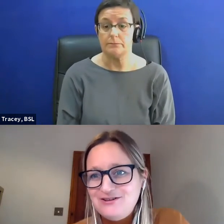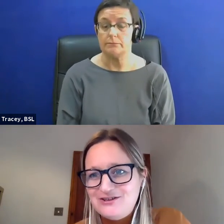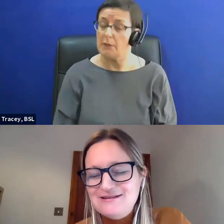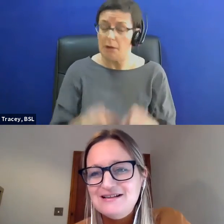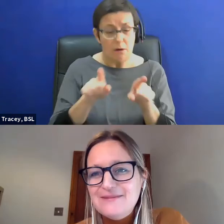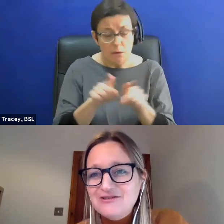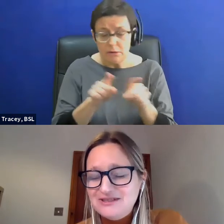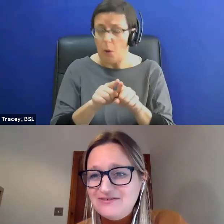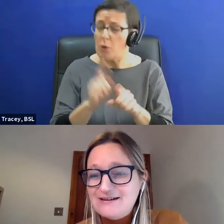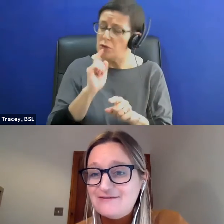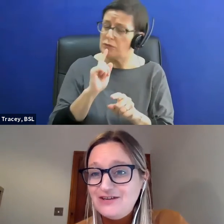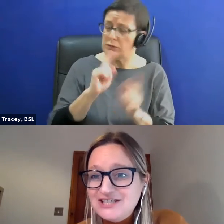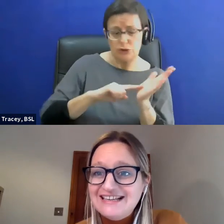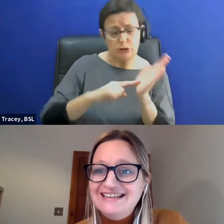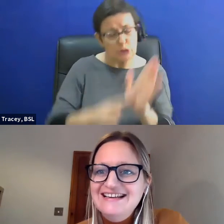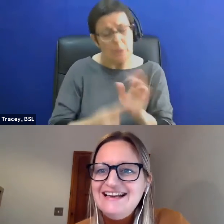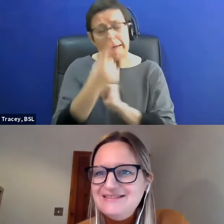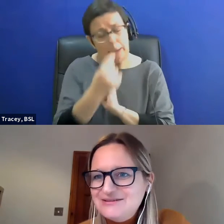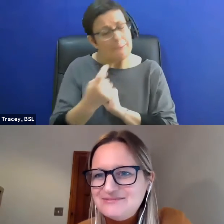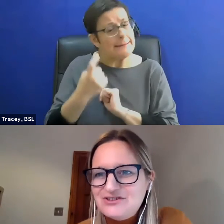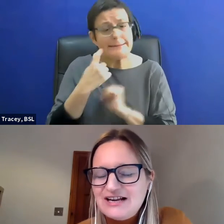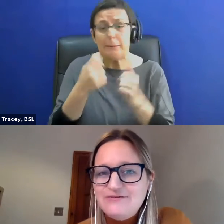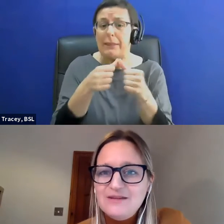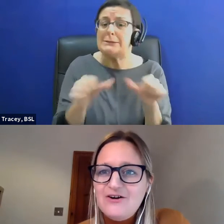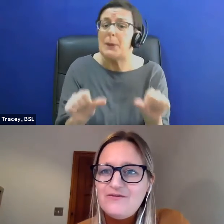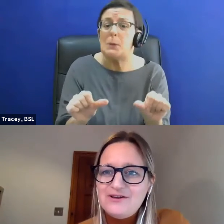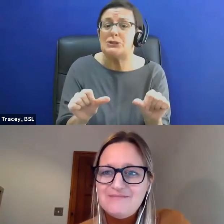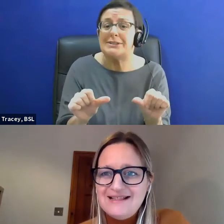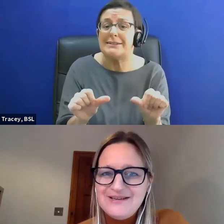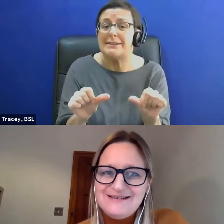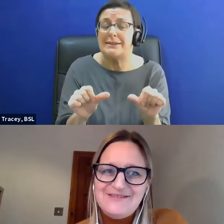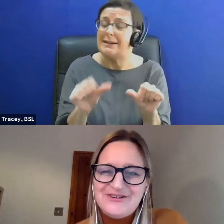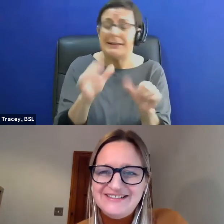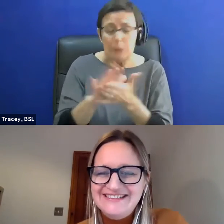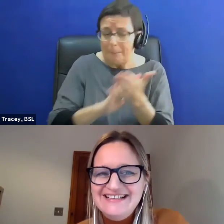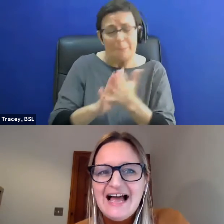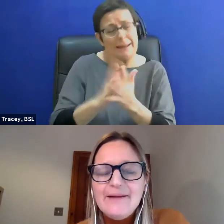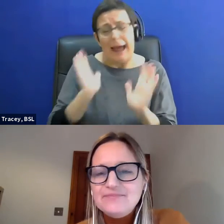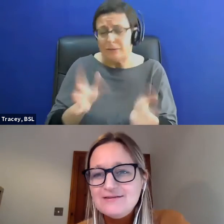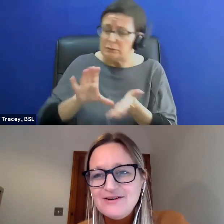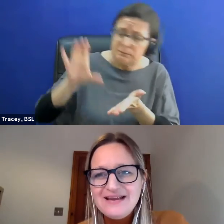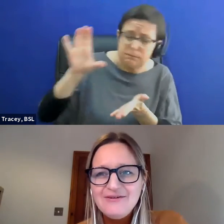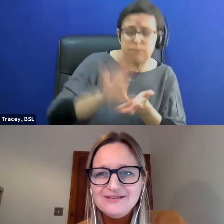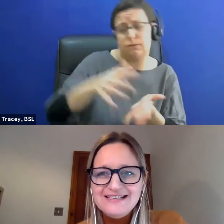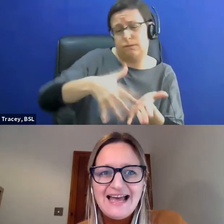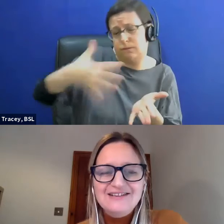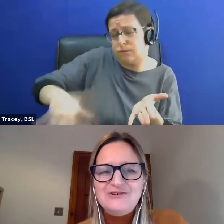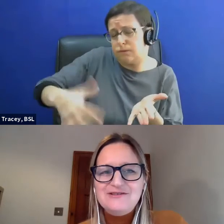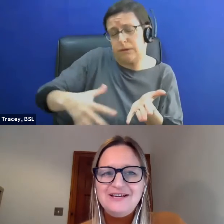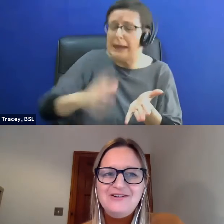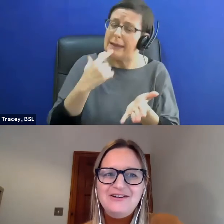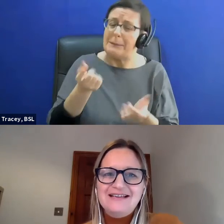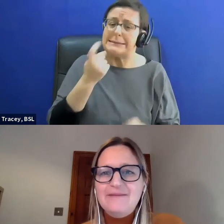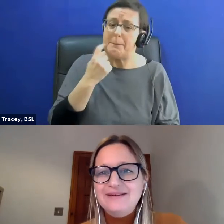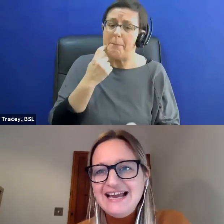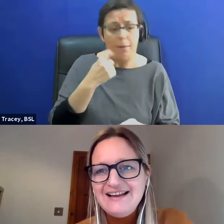simple solutions and it's about doing things efficiently and doing them correctly from the off that can make the biggest difference. So I'm now just going to hand across